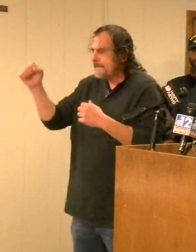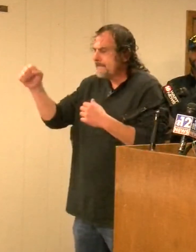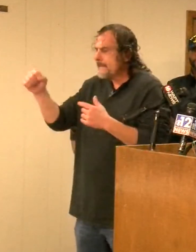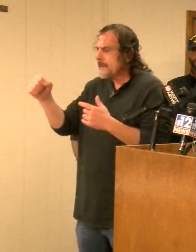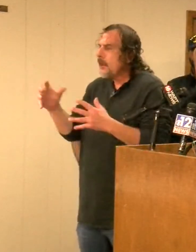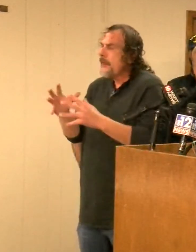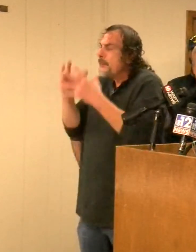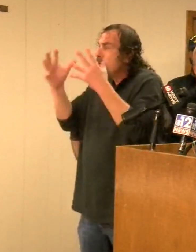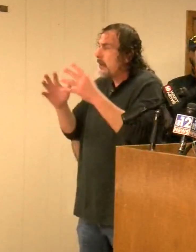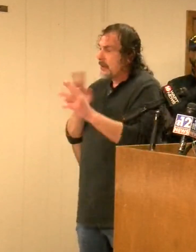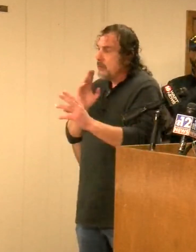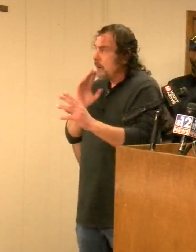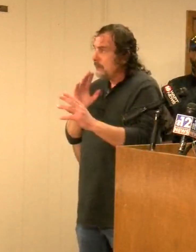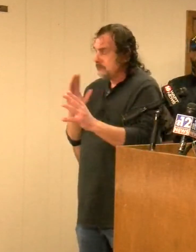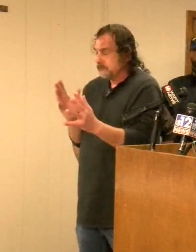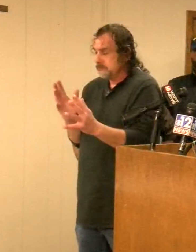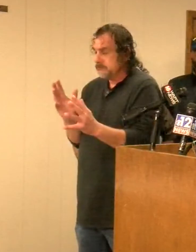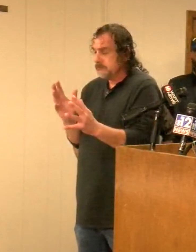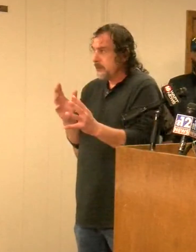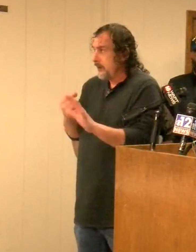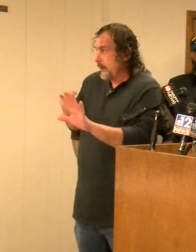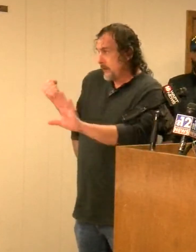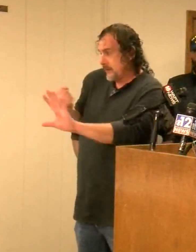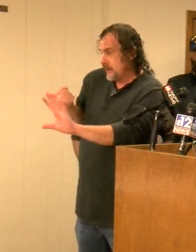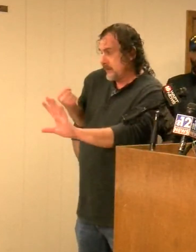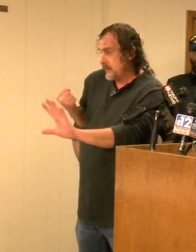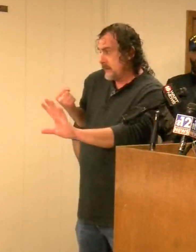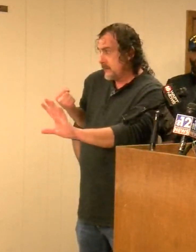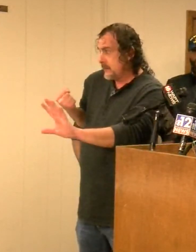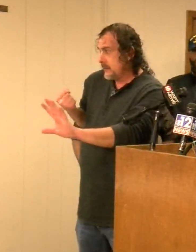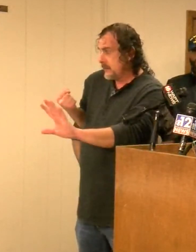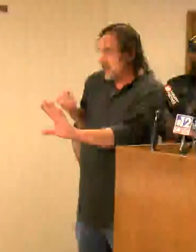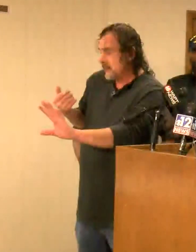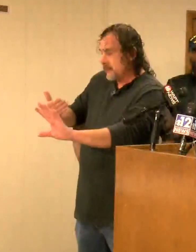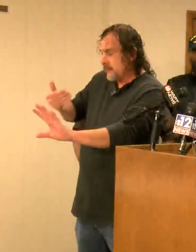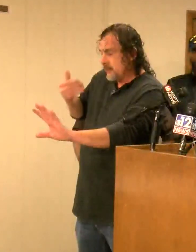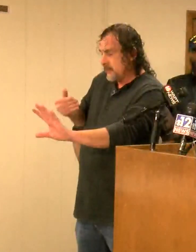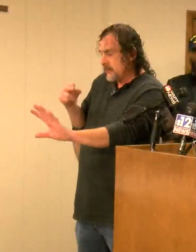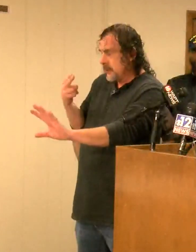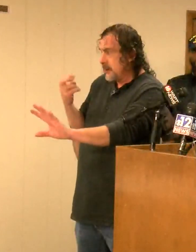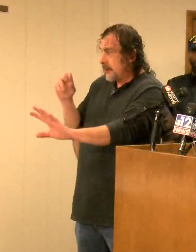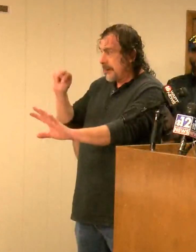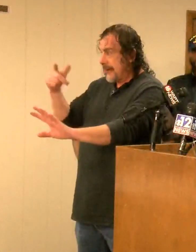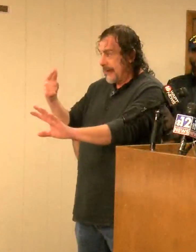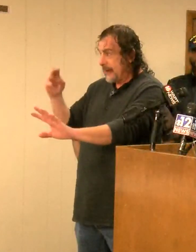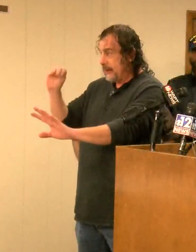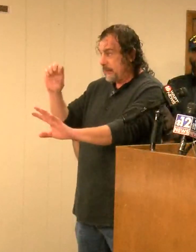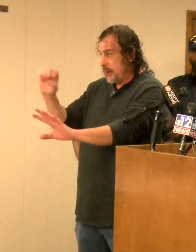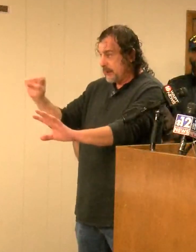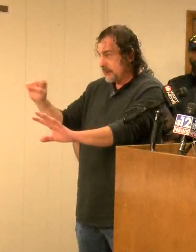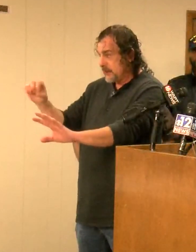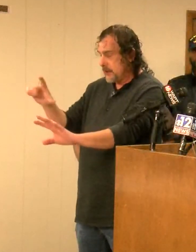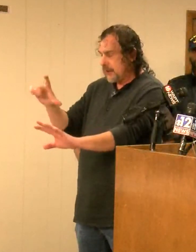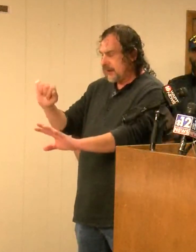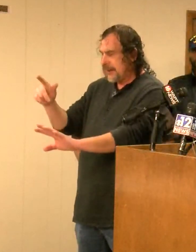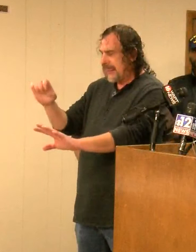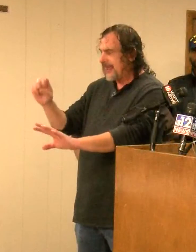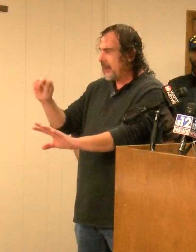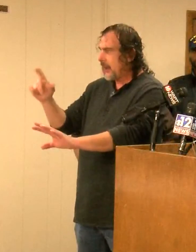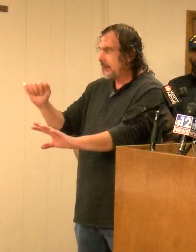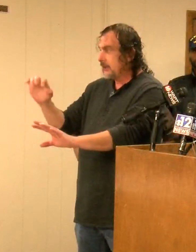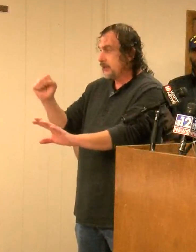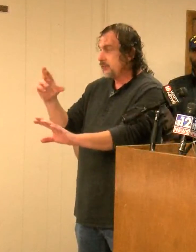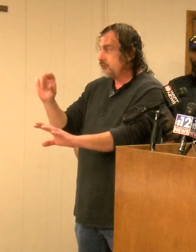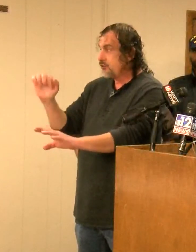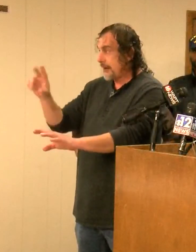Yeah, there's a lot of water that's actually stored up above Hanging Moss, up above in the Lakeland Drive area.